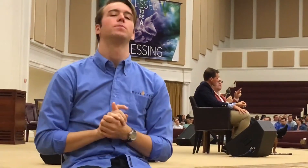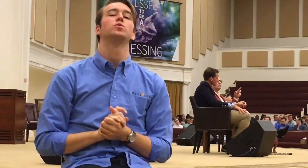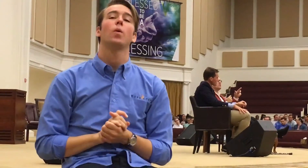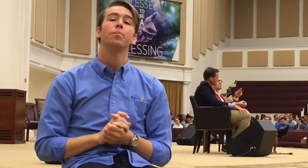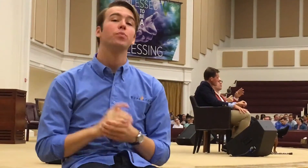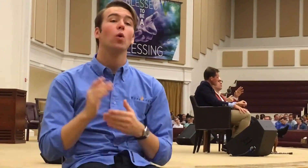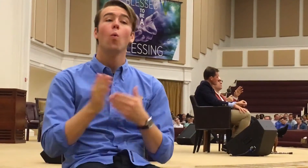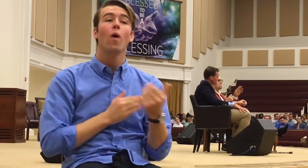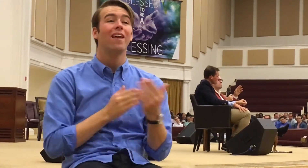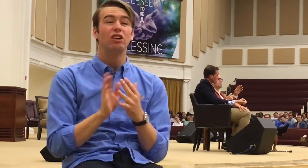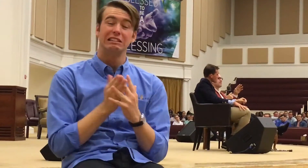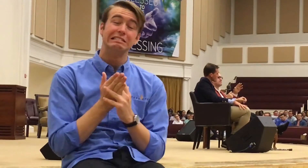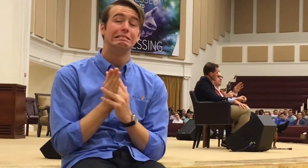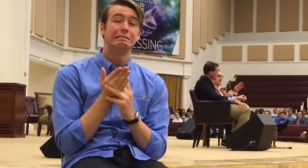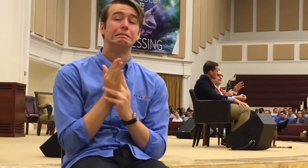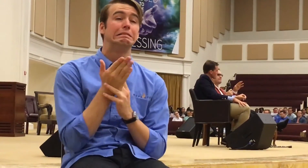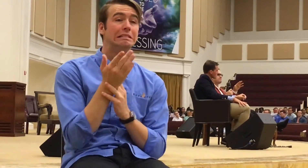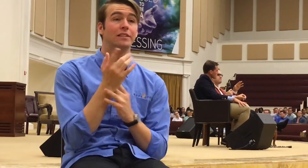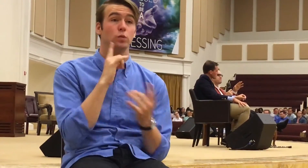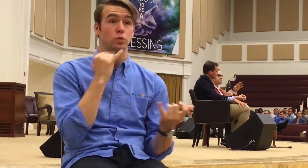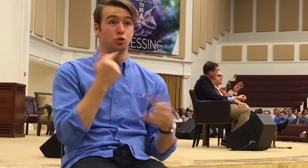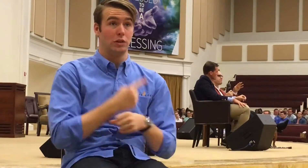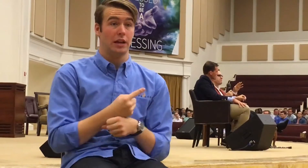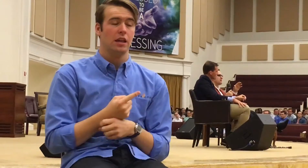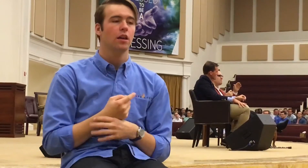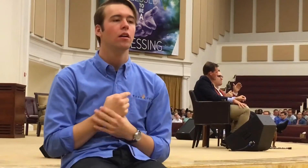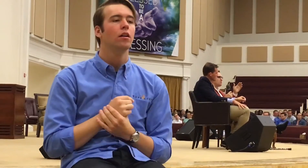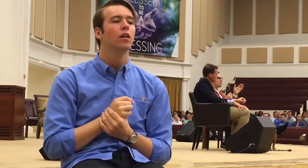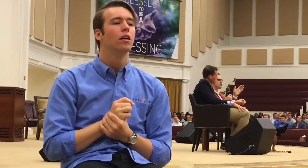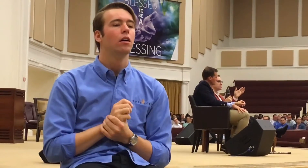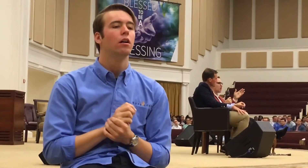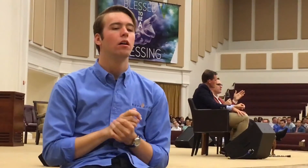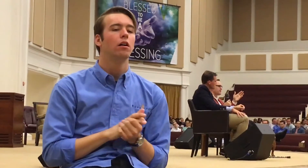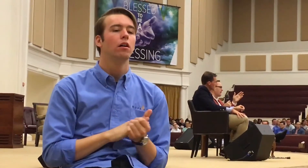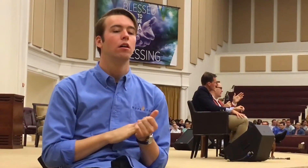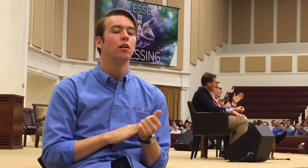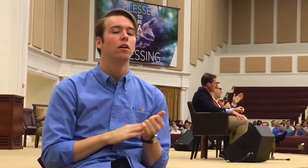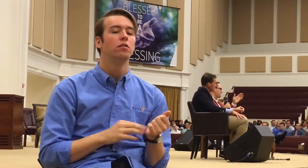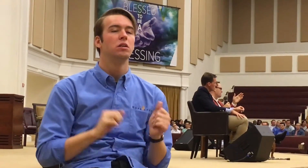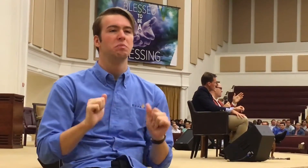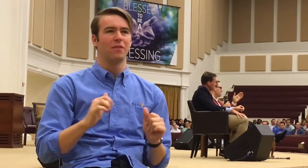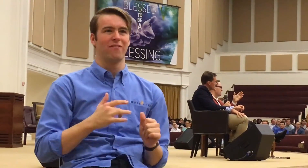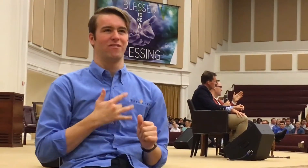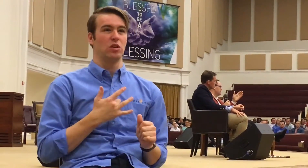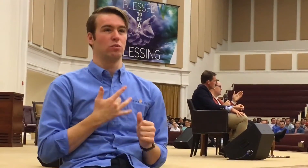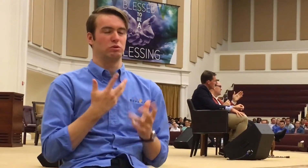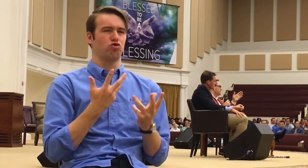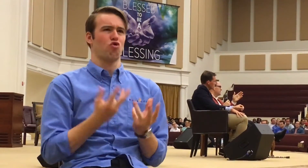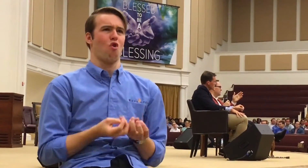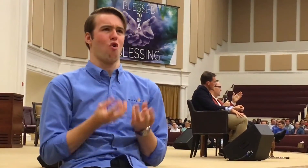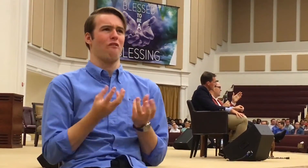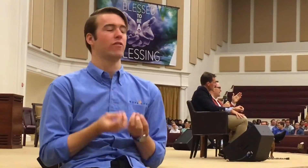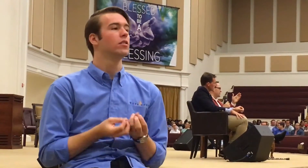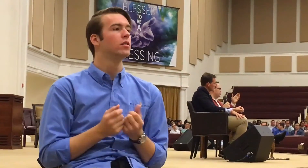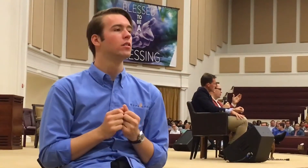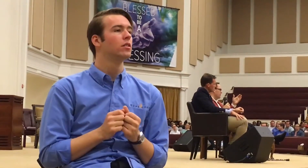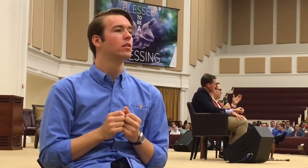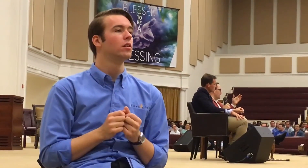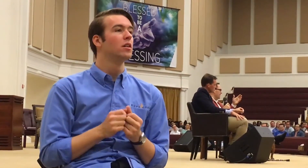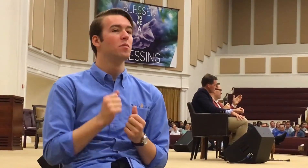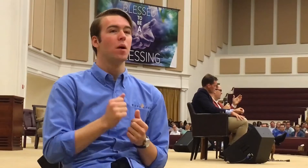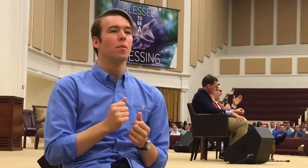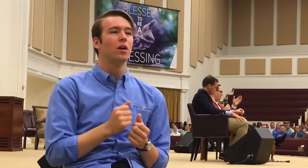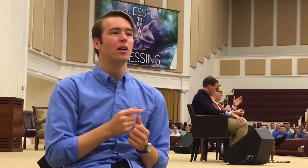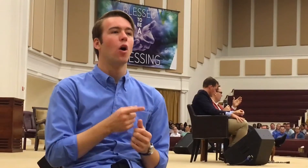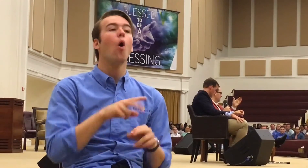So whatever you're going through today, maybe you're real salty right now. Maybe about to choke